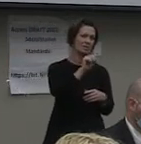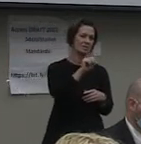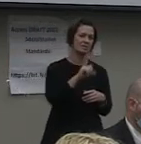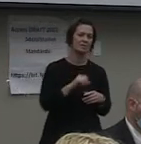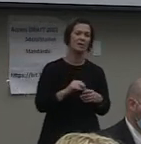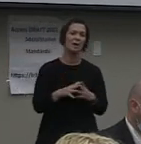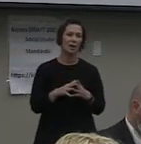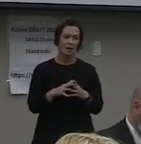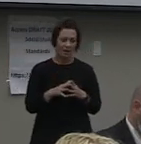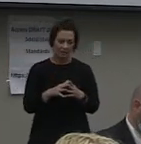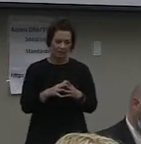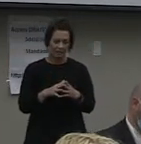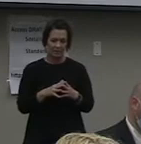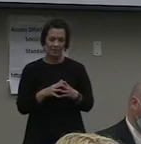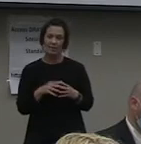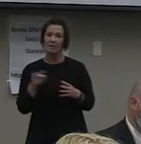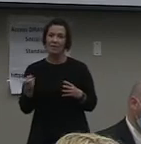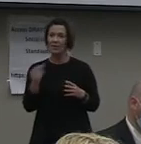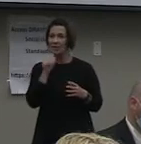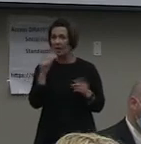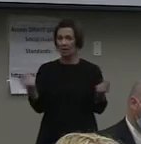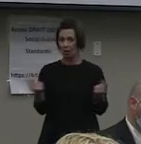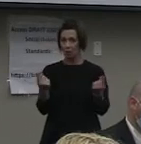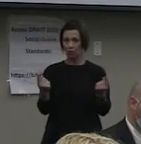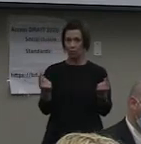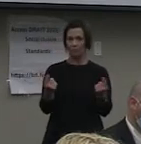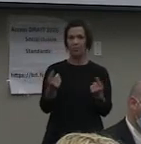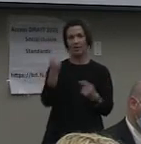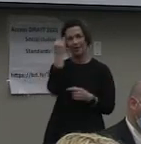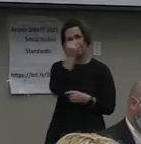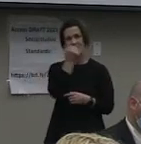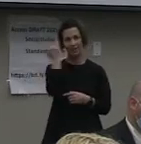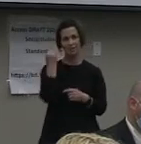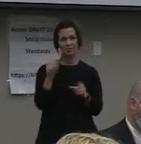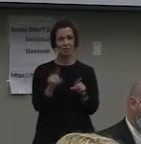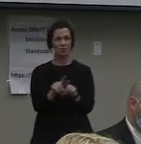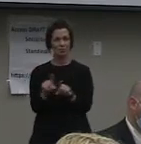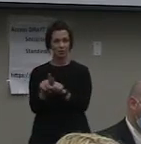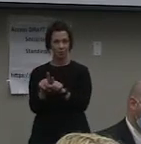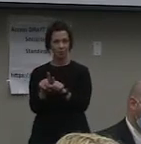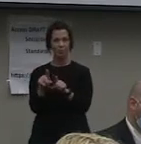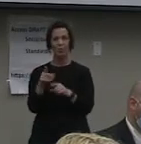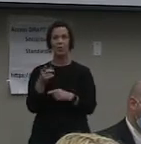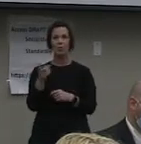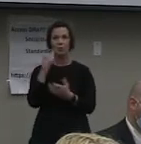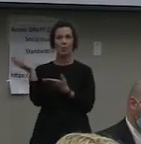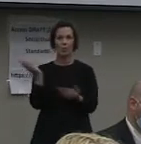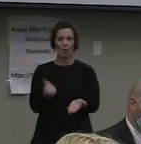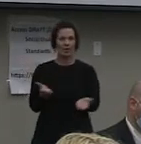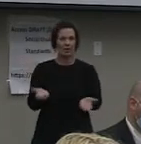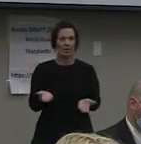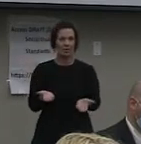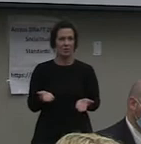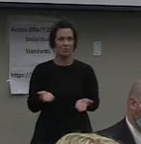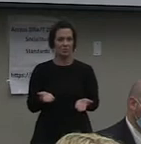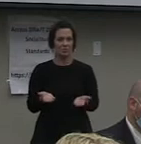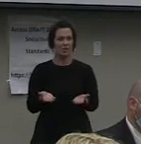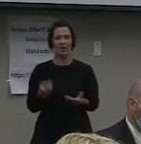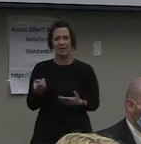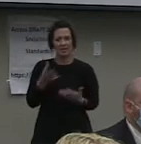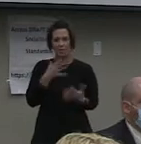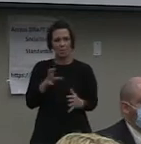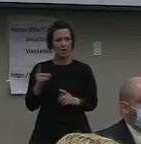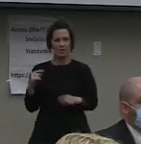immigration. One of our largest immigrant groups is the Italians, and they, of course, are subject to a lot of discrimination. New Orleans